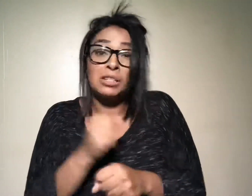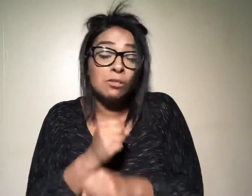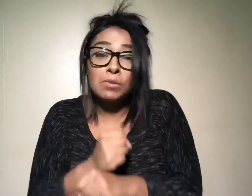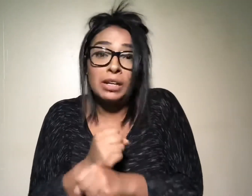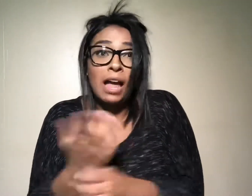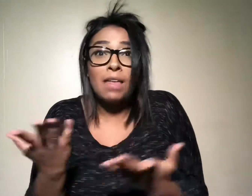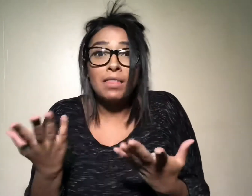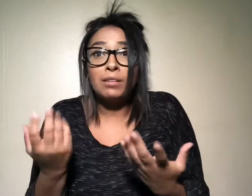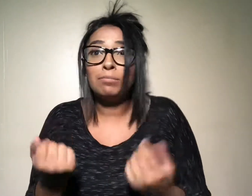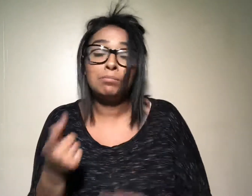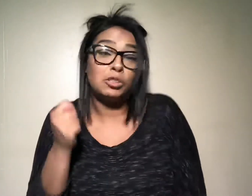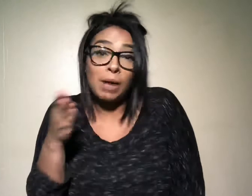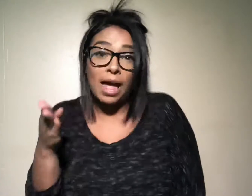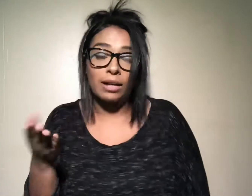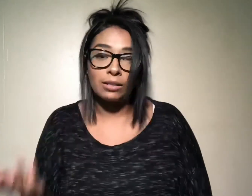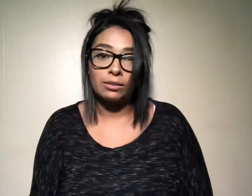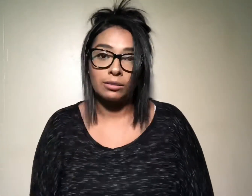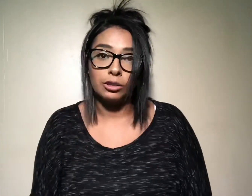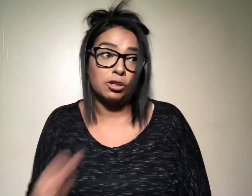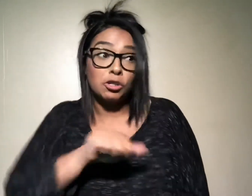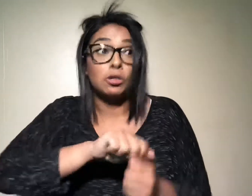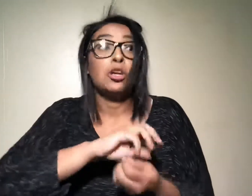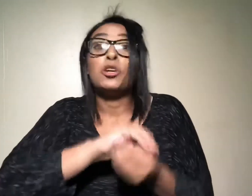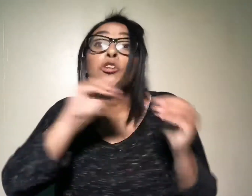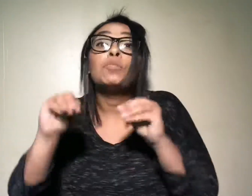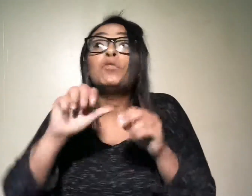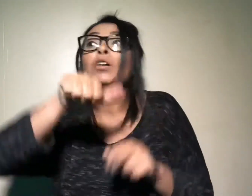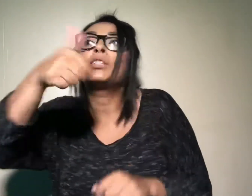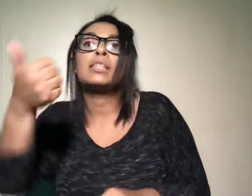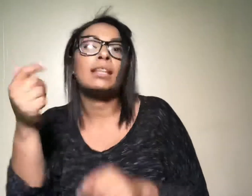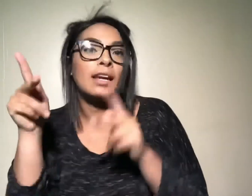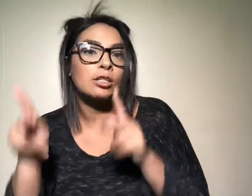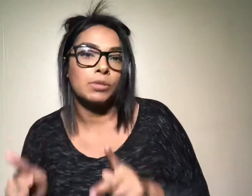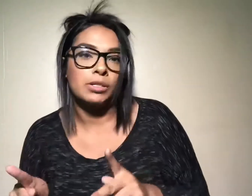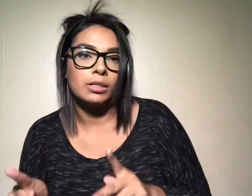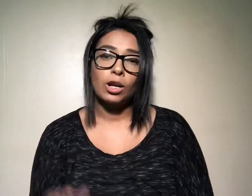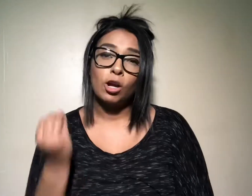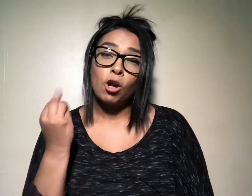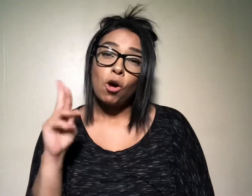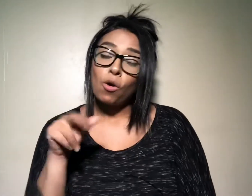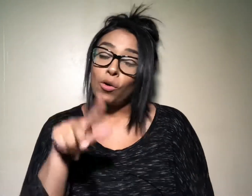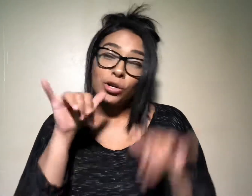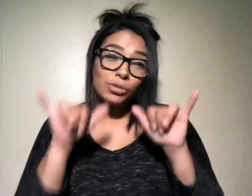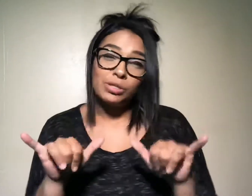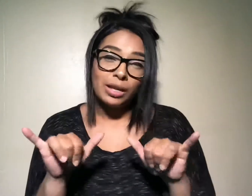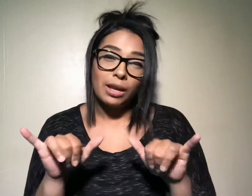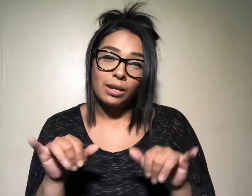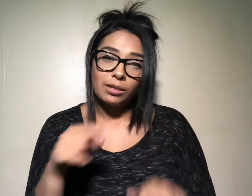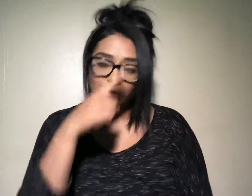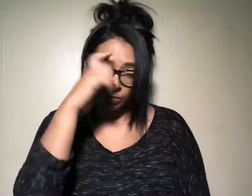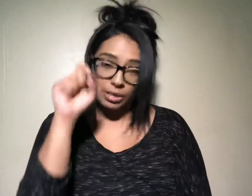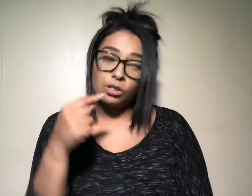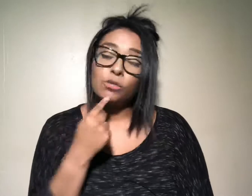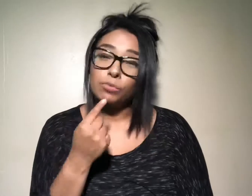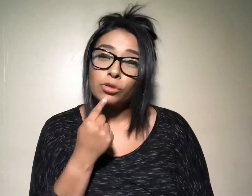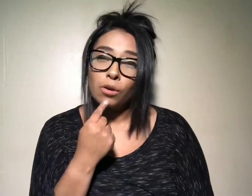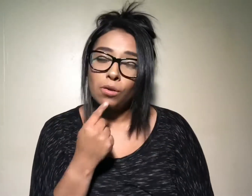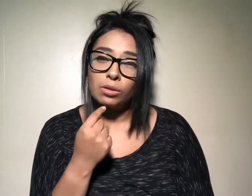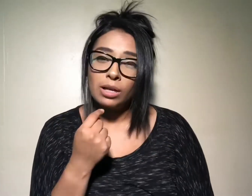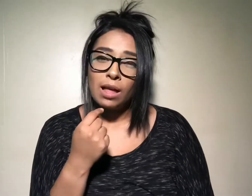doesn't work out, then too bad. You move on to the next person. or you stay because you were